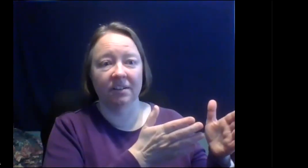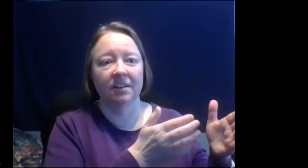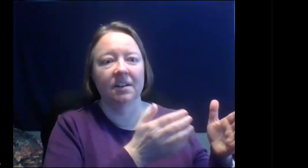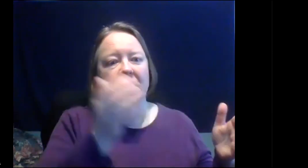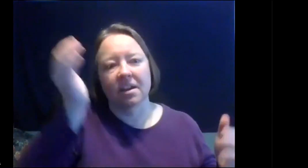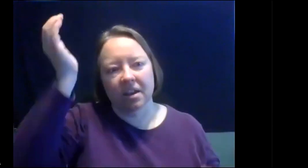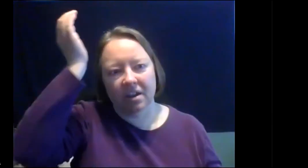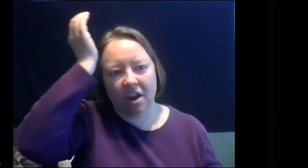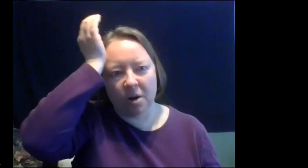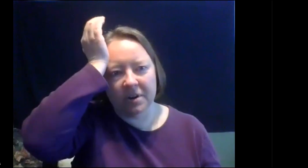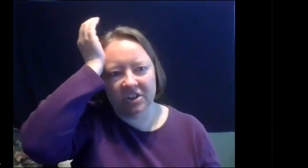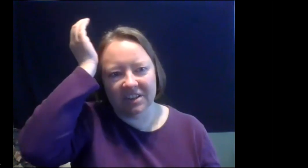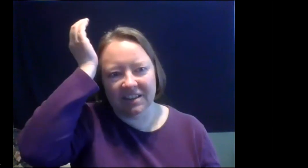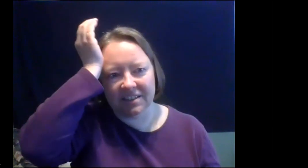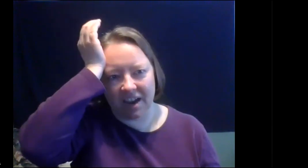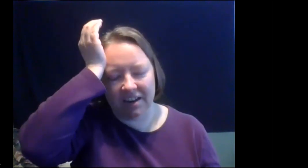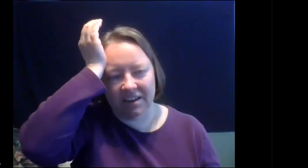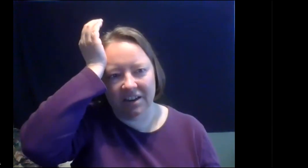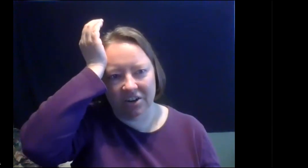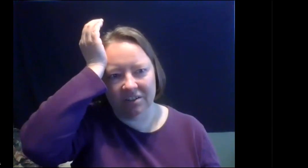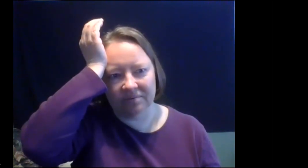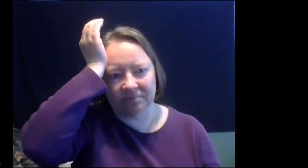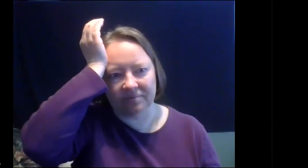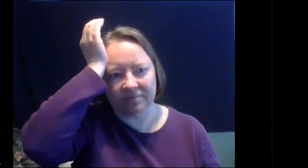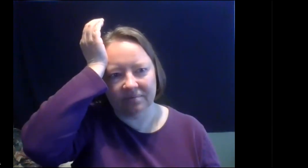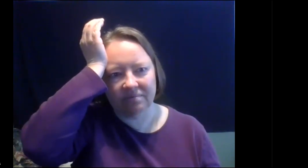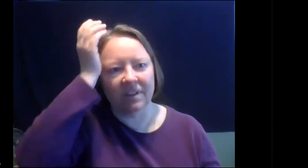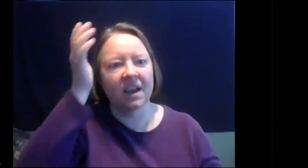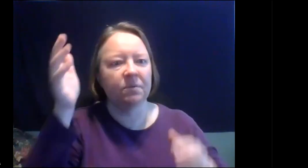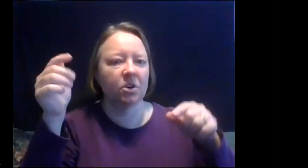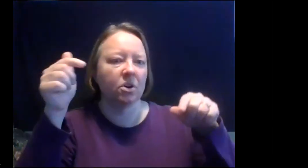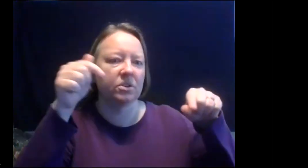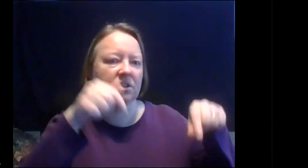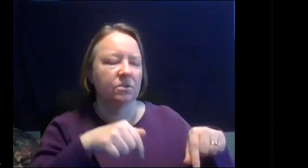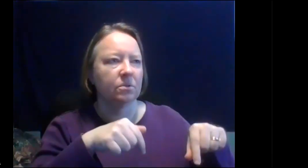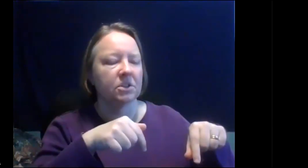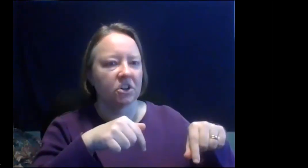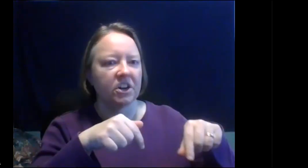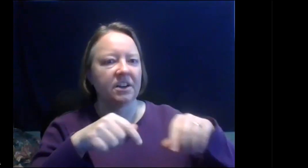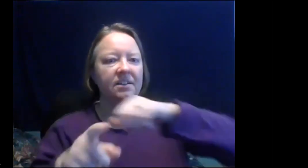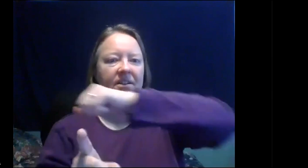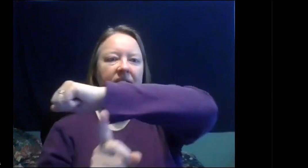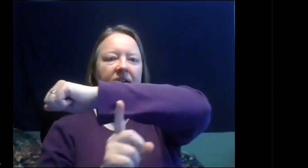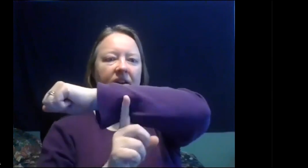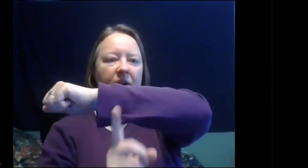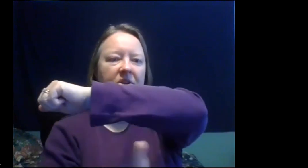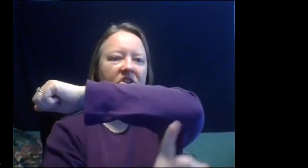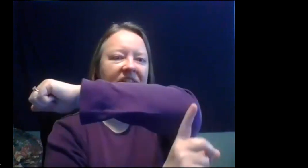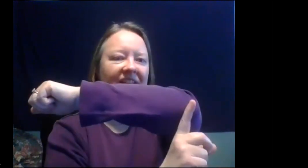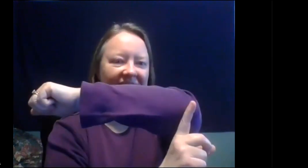Illinois, garbage is this sign here. And if you go to Missouri, garbage is